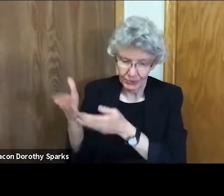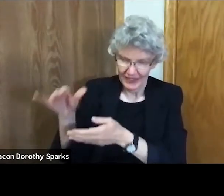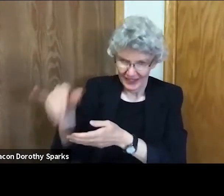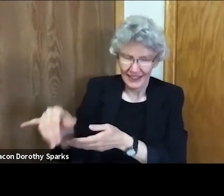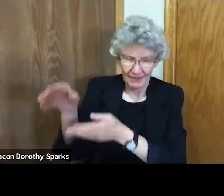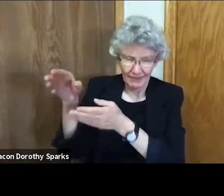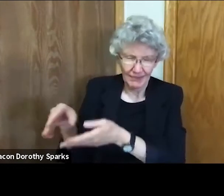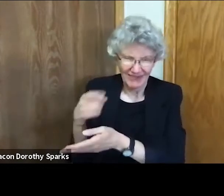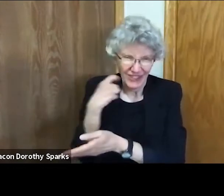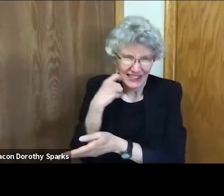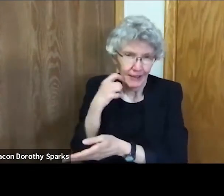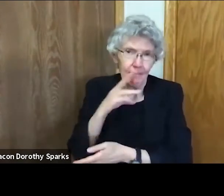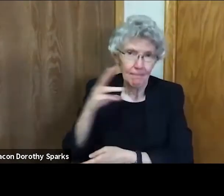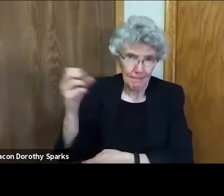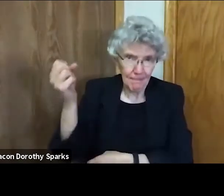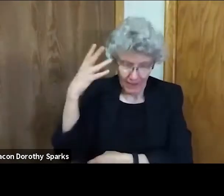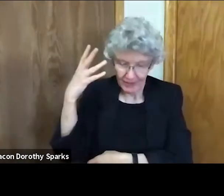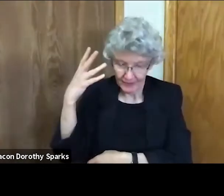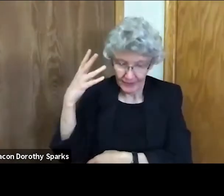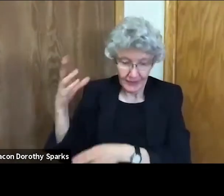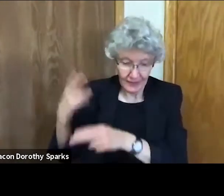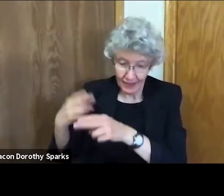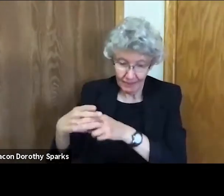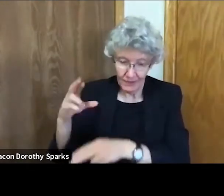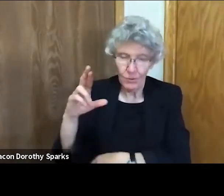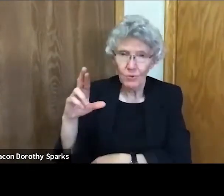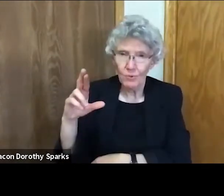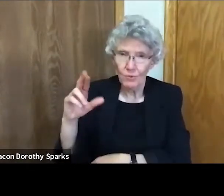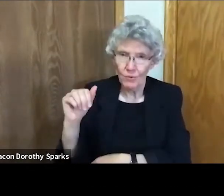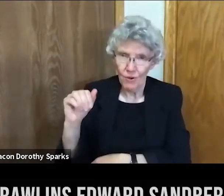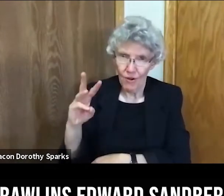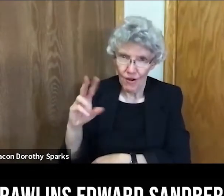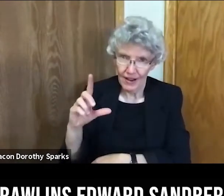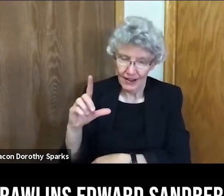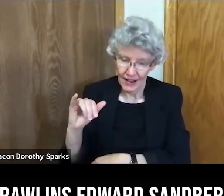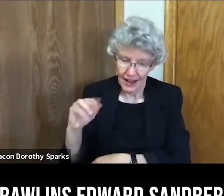We remember the flame that was presented to them at their baptism.